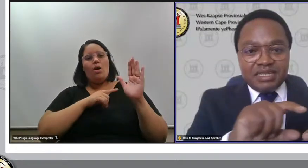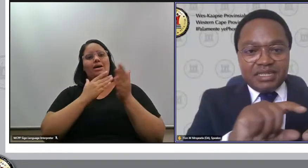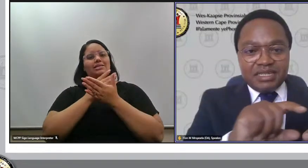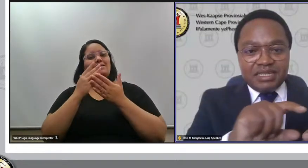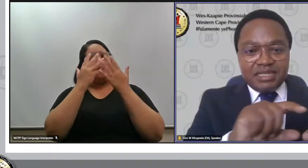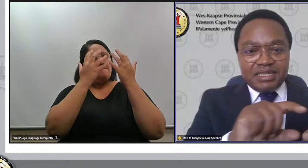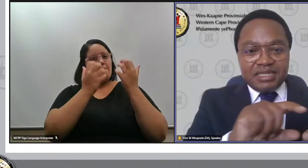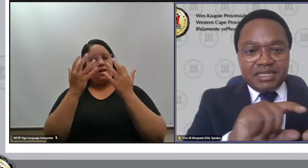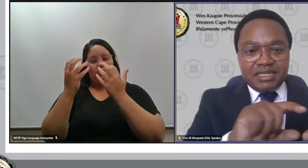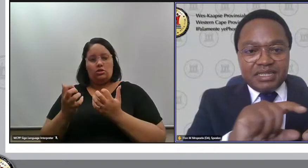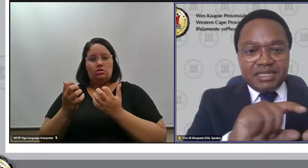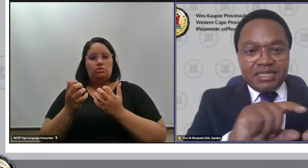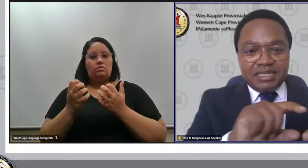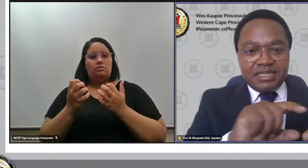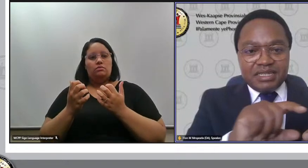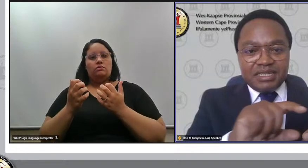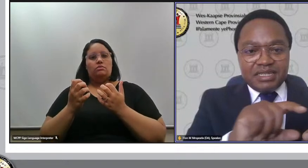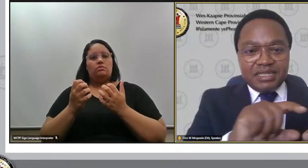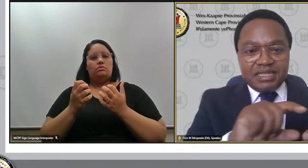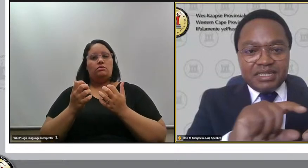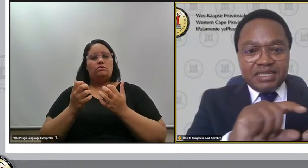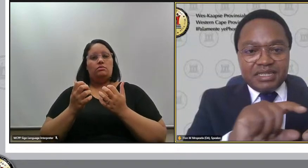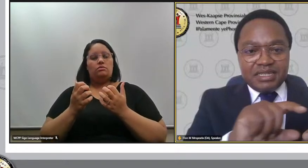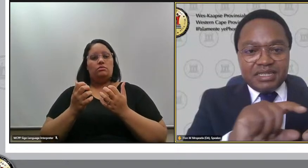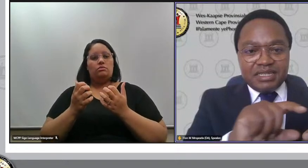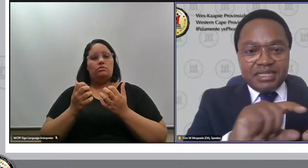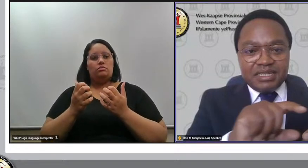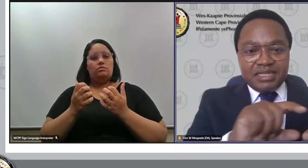budget, Madam Chair, is